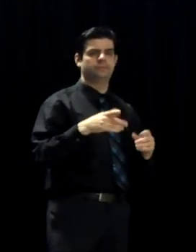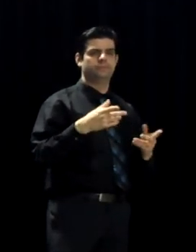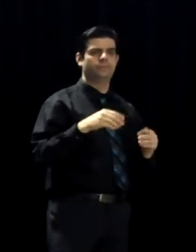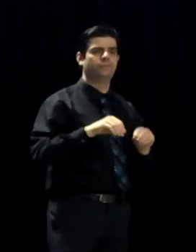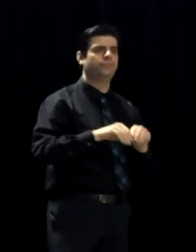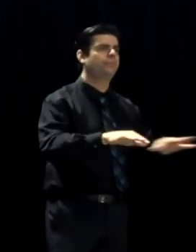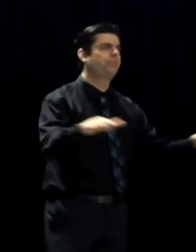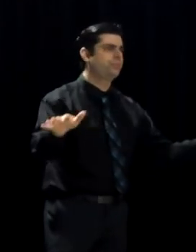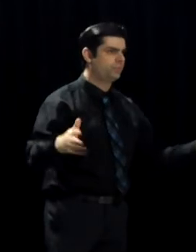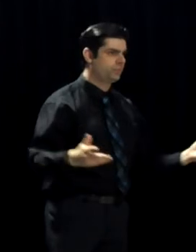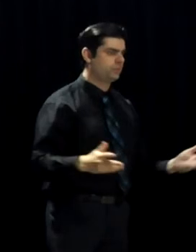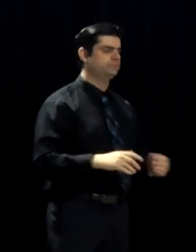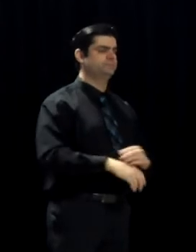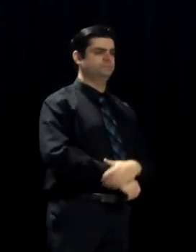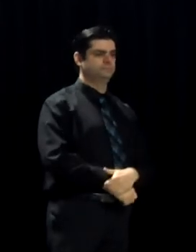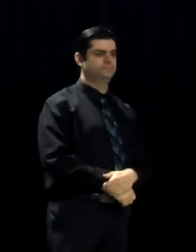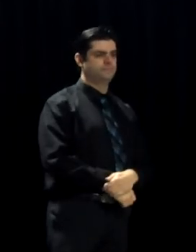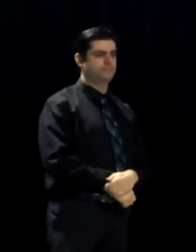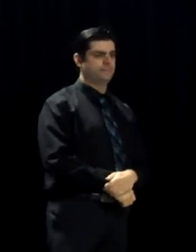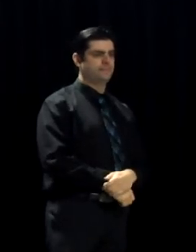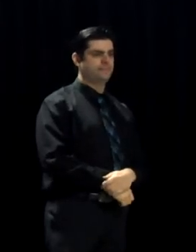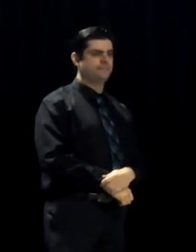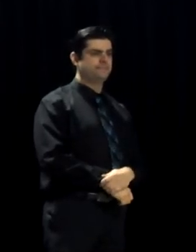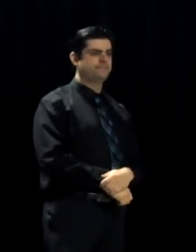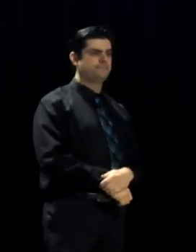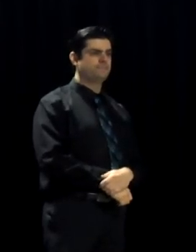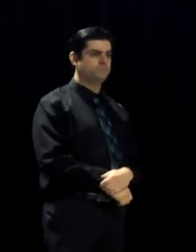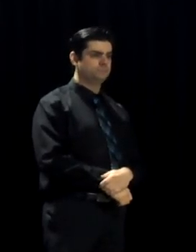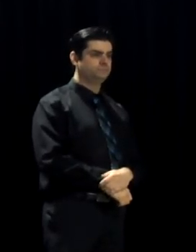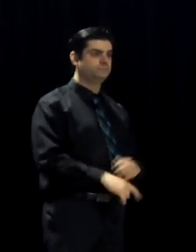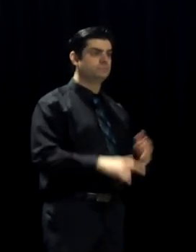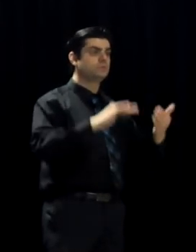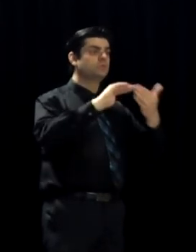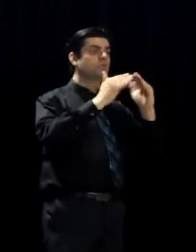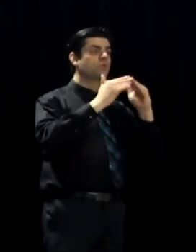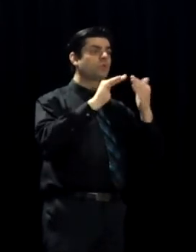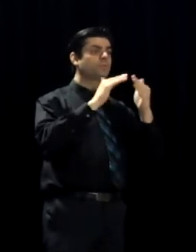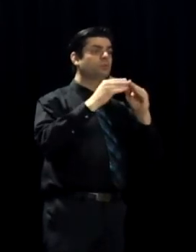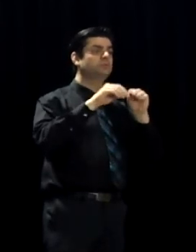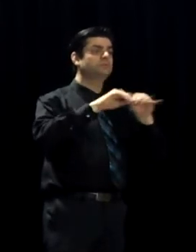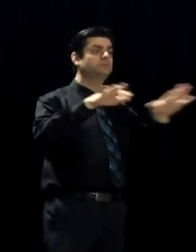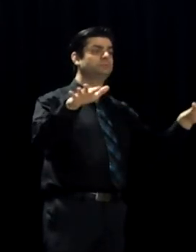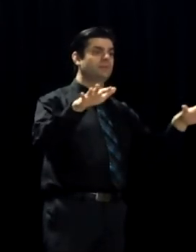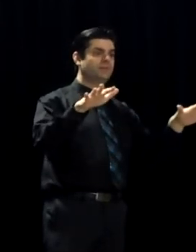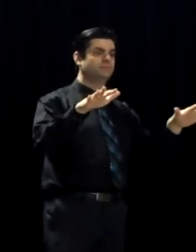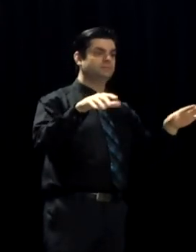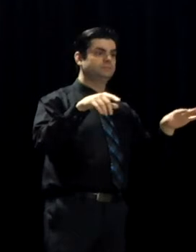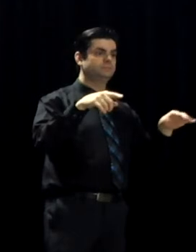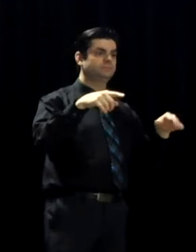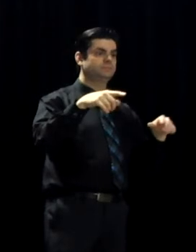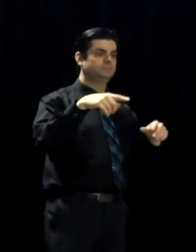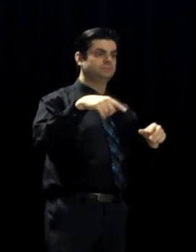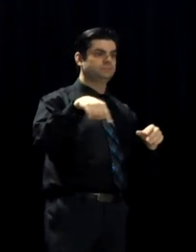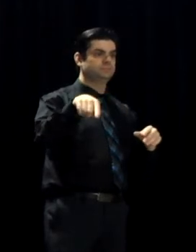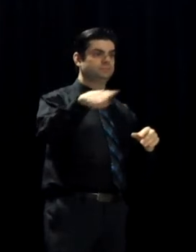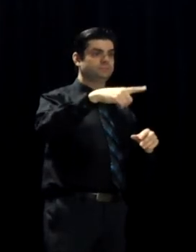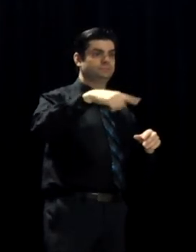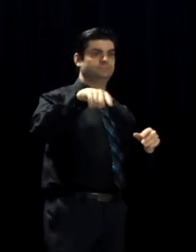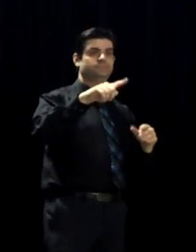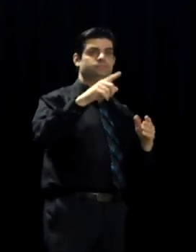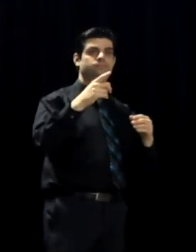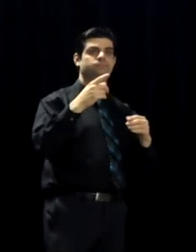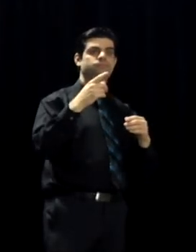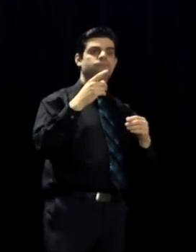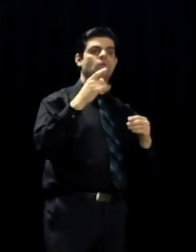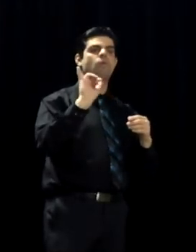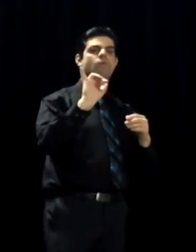the community spread numbers, we're seeing asymptomatic cases as well. So these are folks that went to get testing.